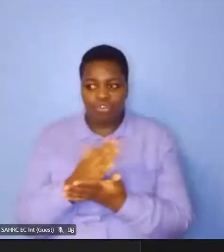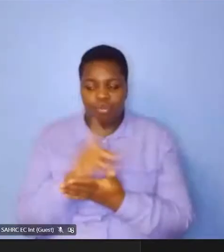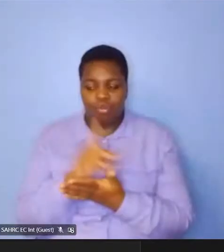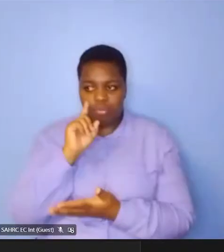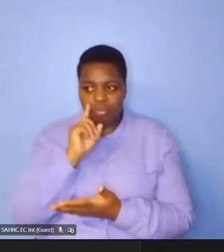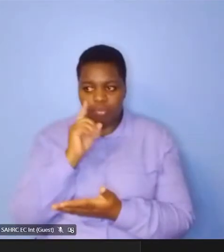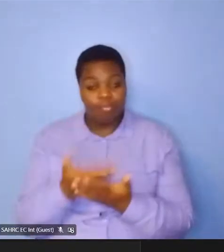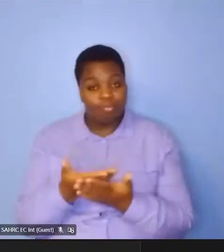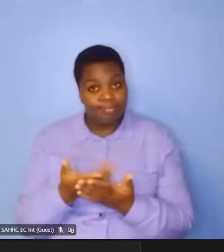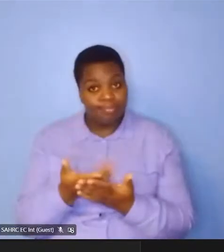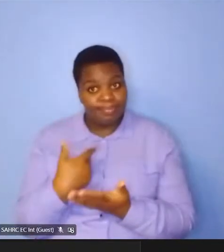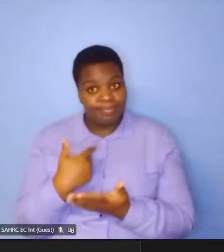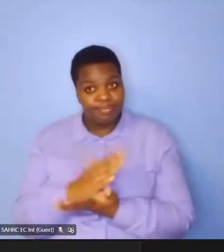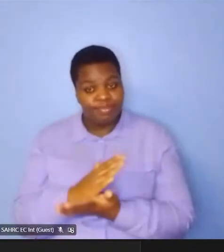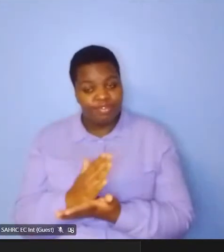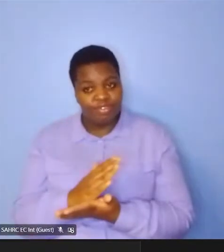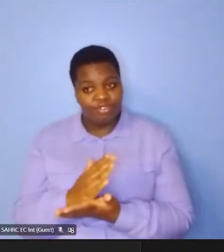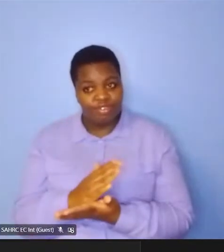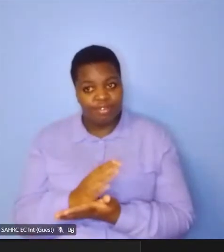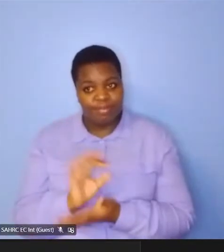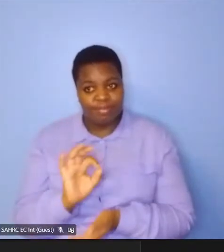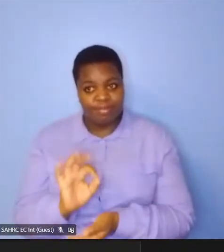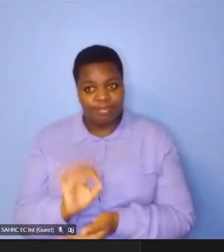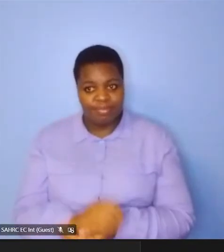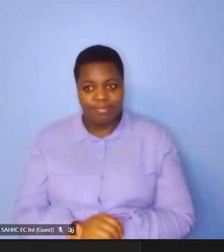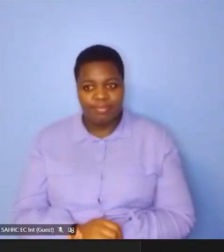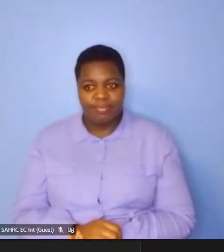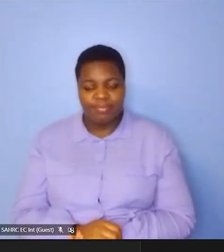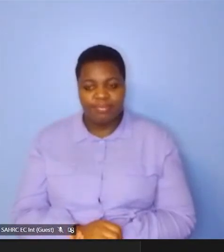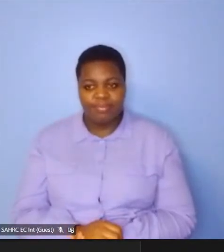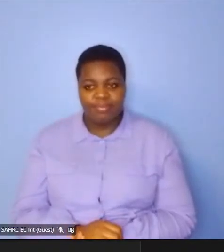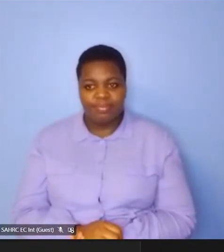able to share it. No problem.